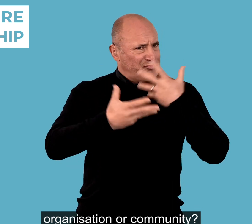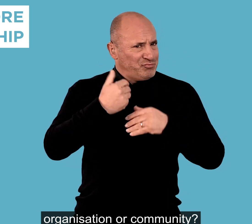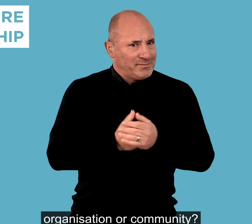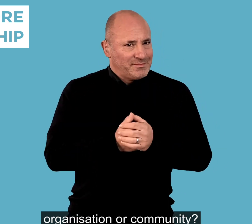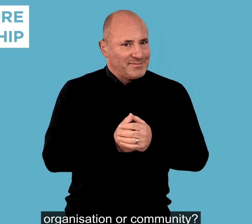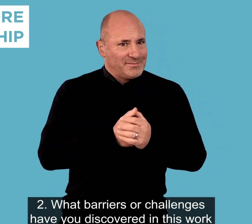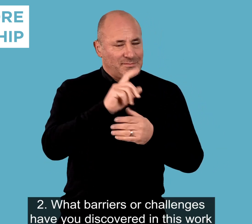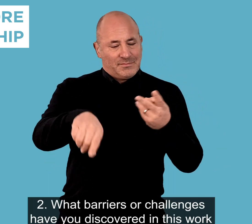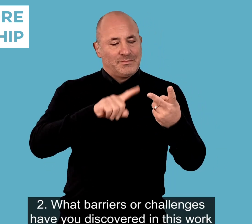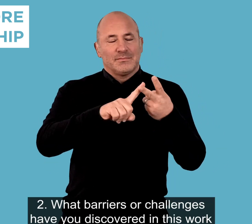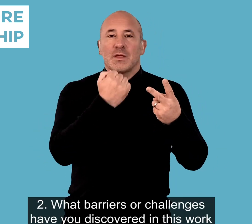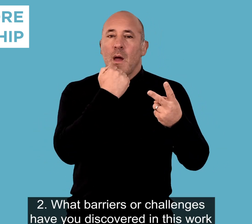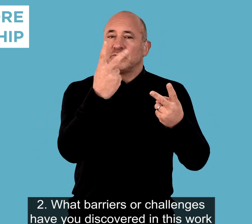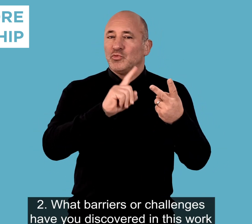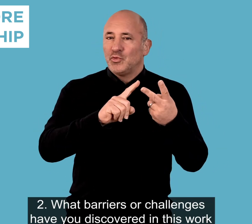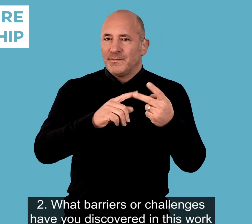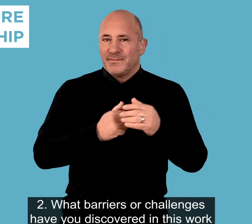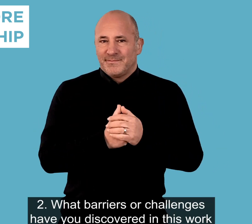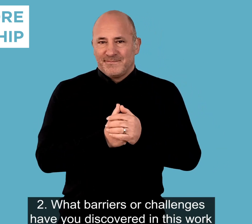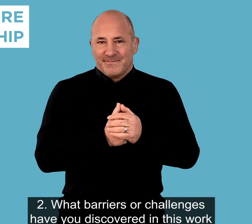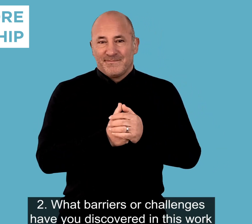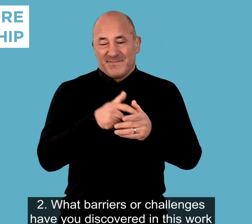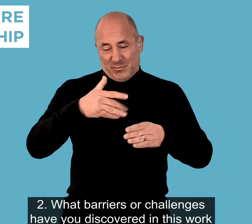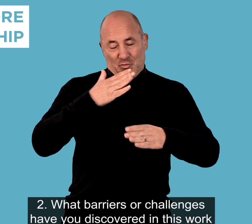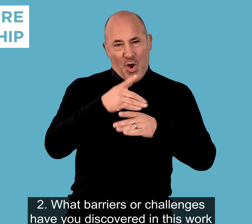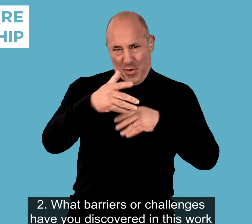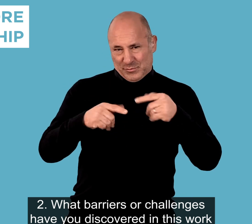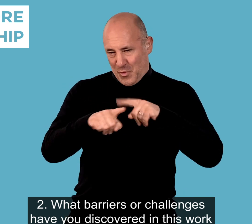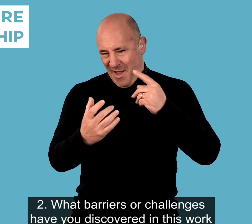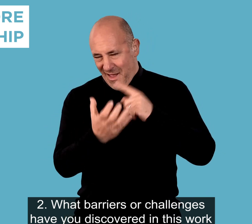2. What barriers or challenges have you discovered in this work?